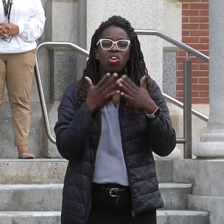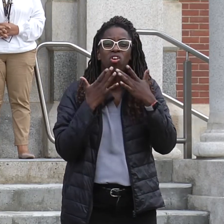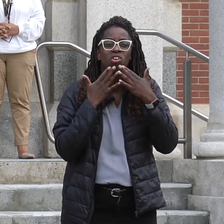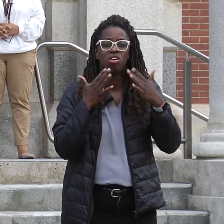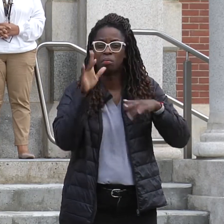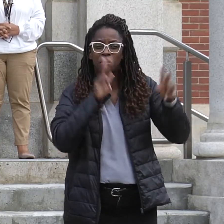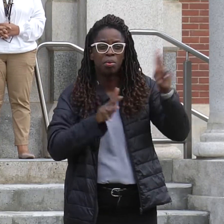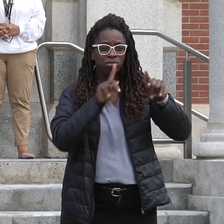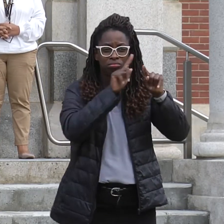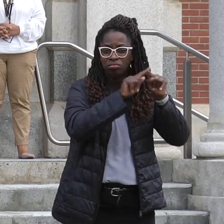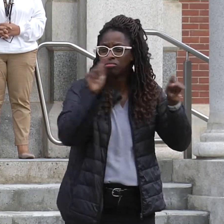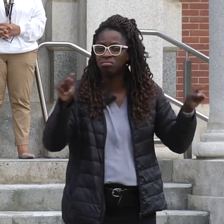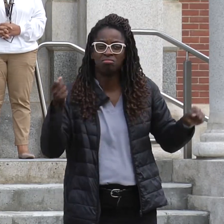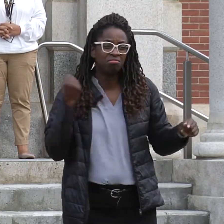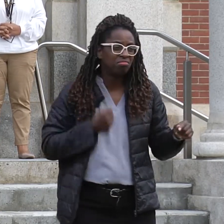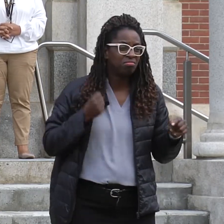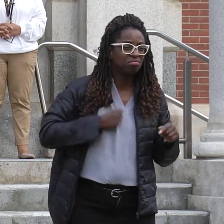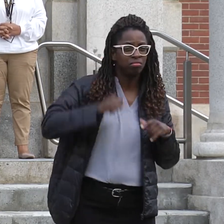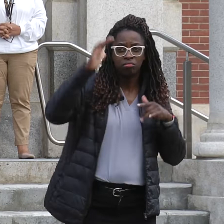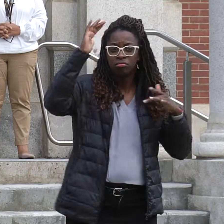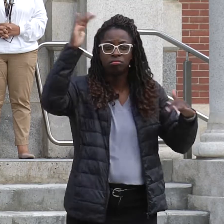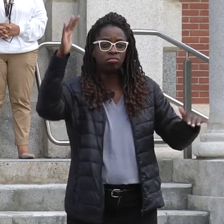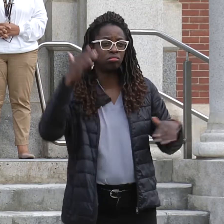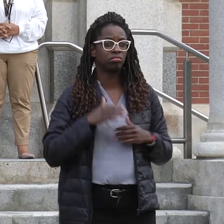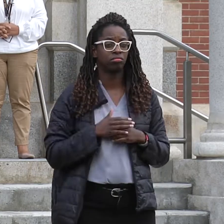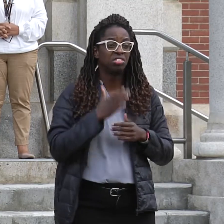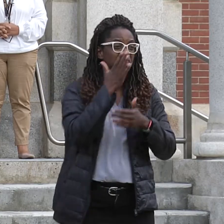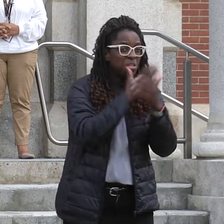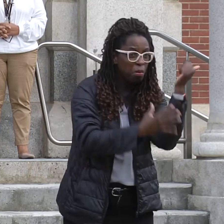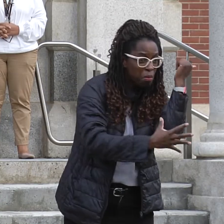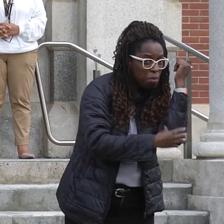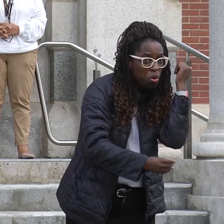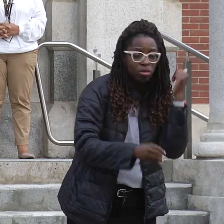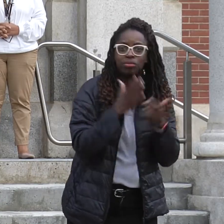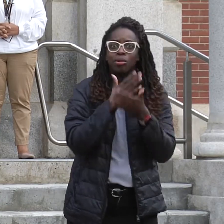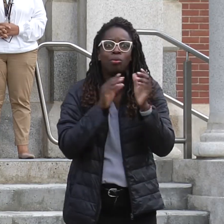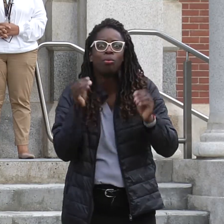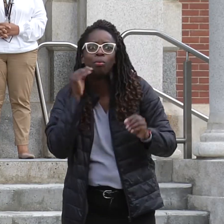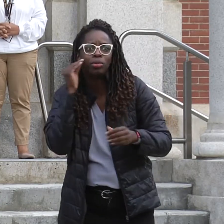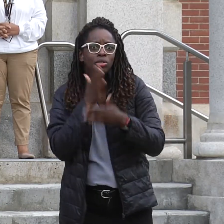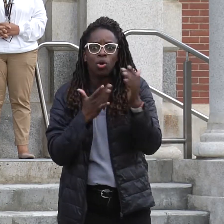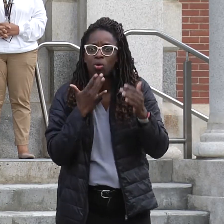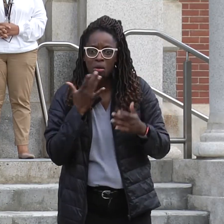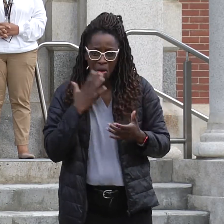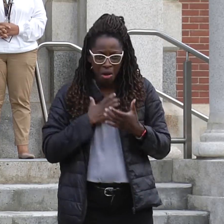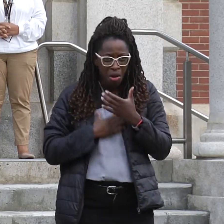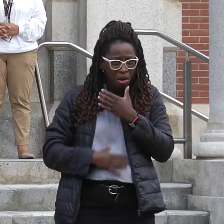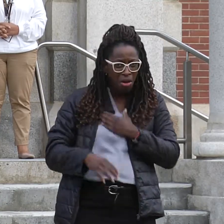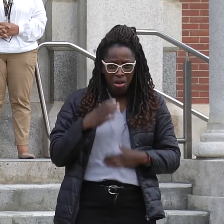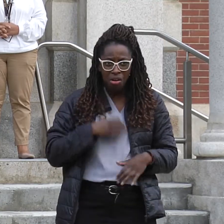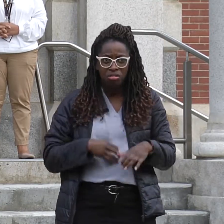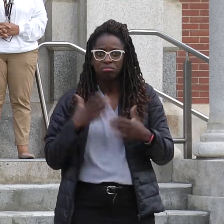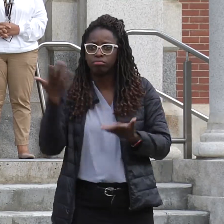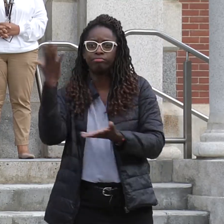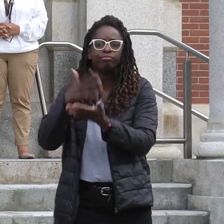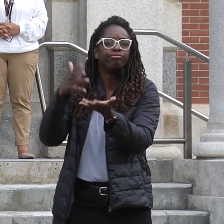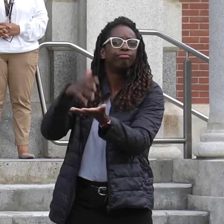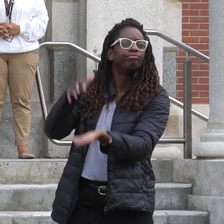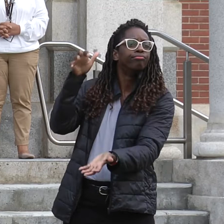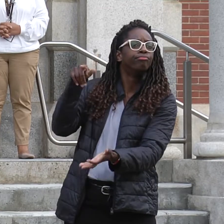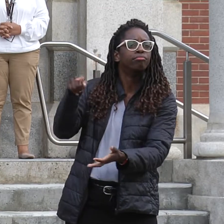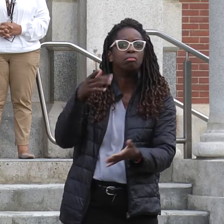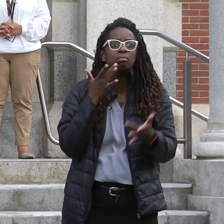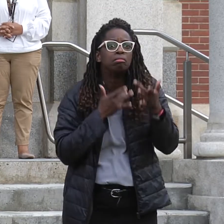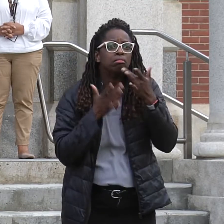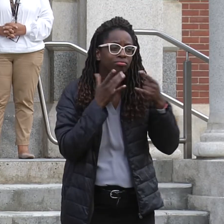and scholars with and without dollars. We have the hungry and driven, adjacent to the prematurely satisfied and